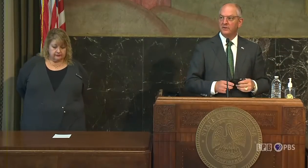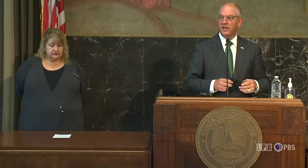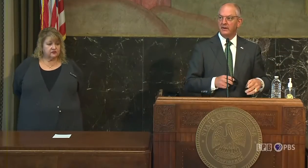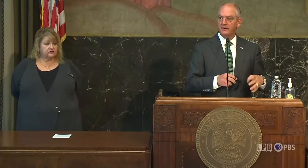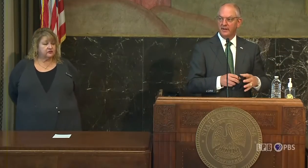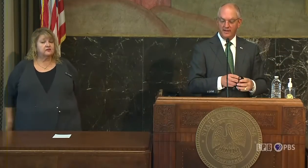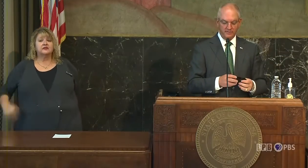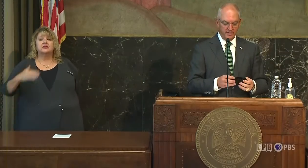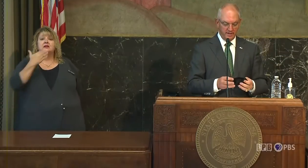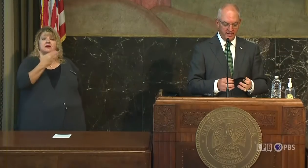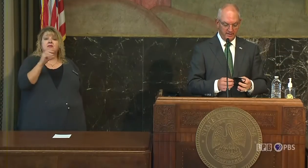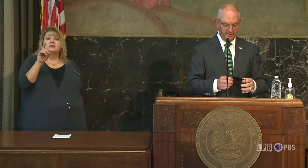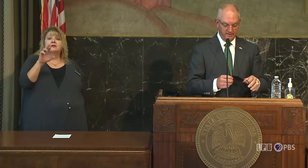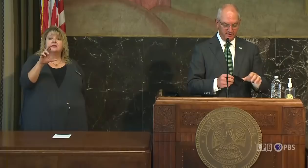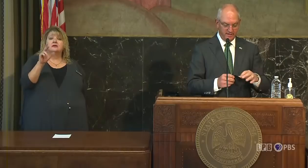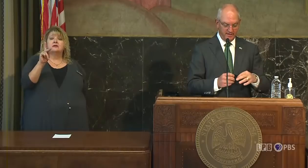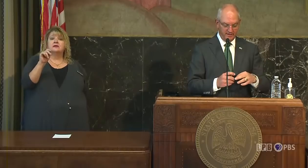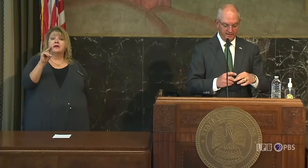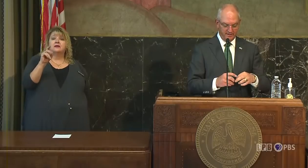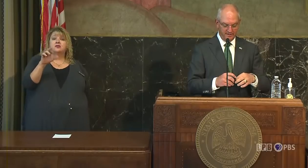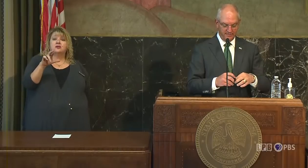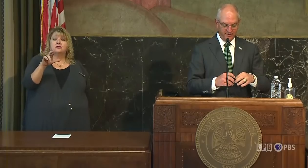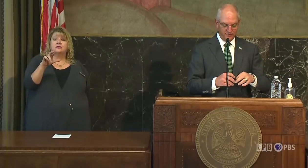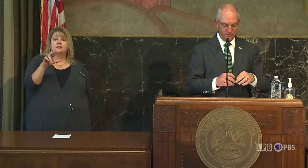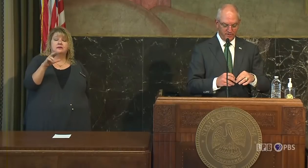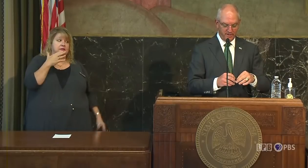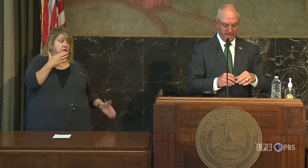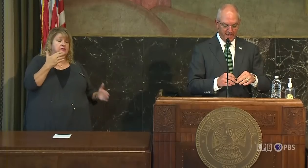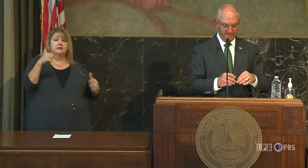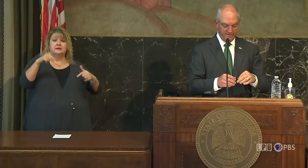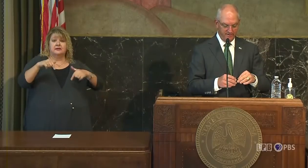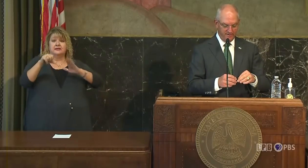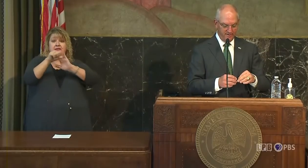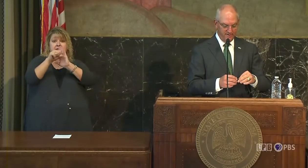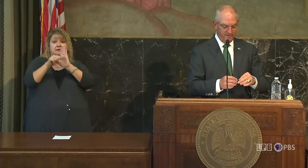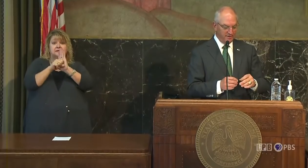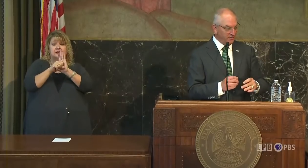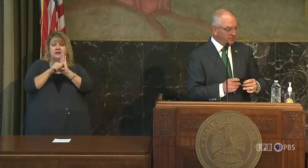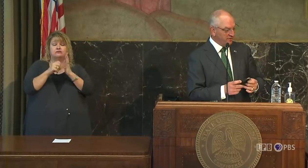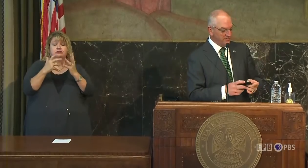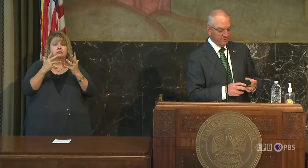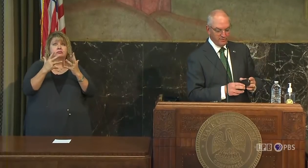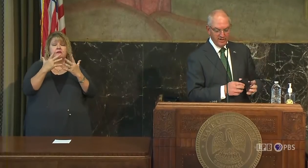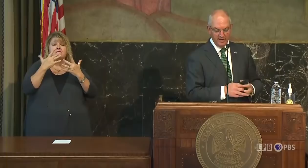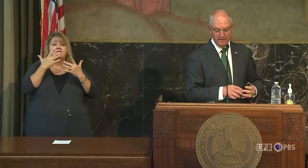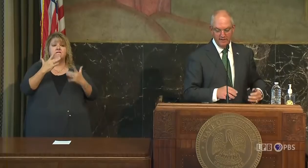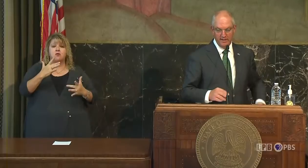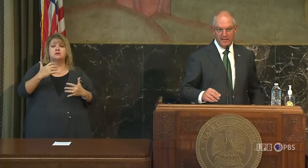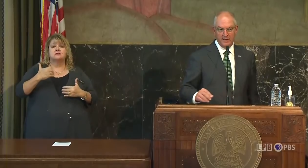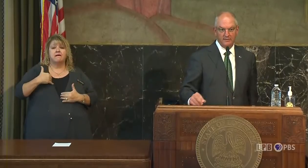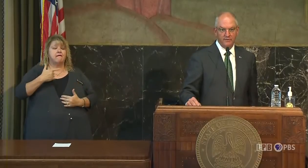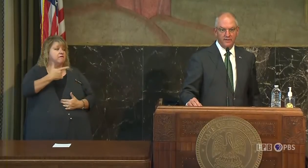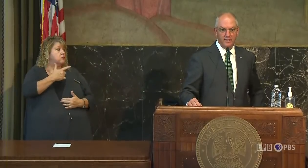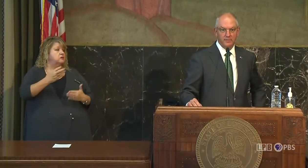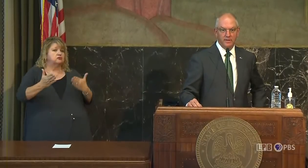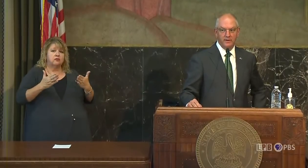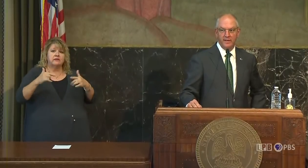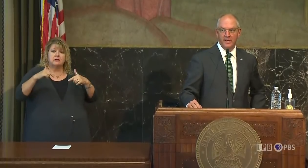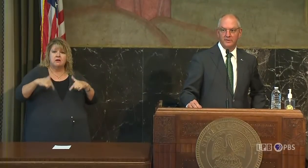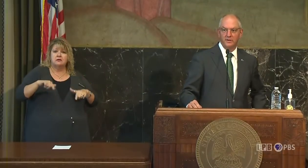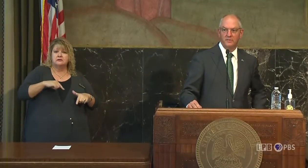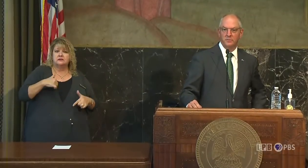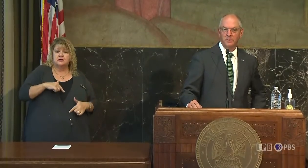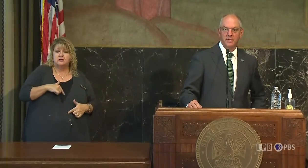Thank you, Dr. Kenner. And I'll say again that the state is very fortunate to have your services right now and that of the team